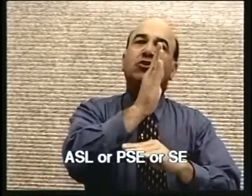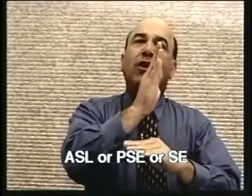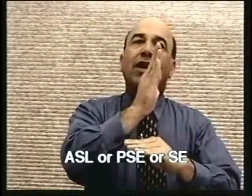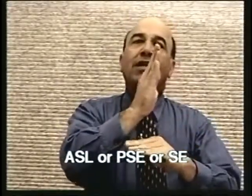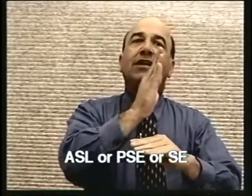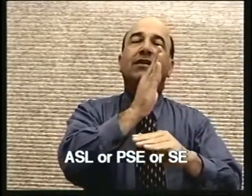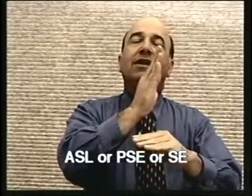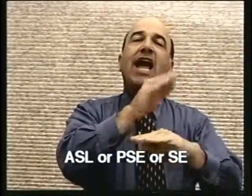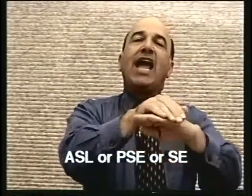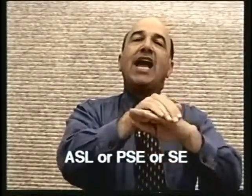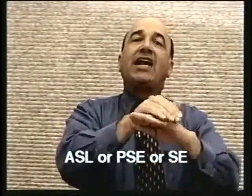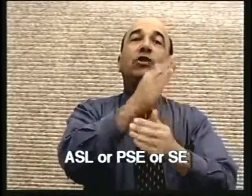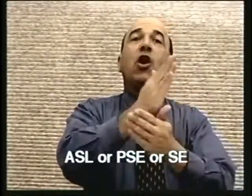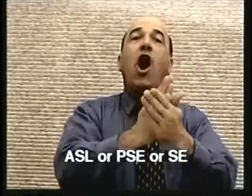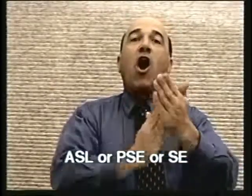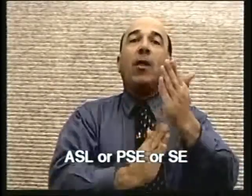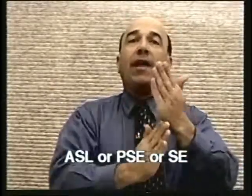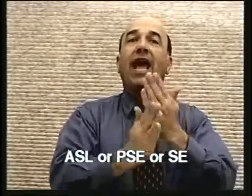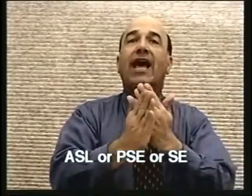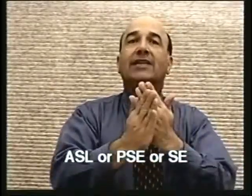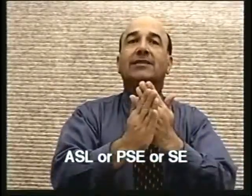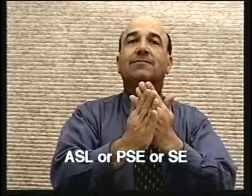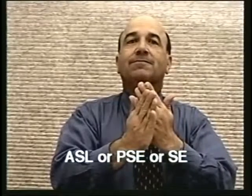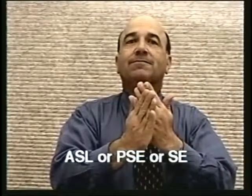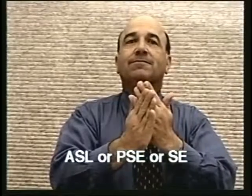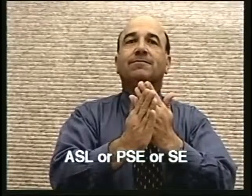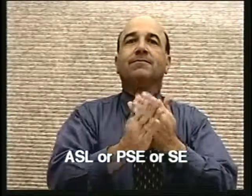straight English on the hand.